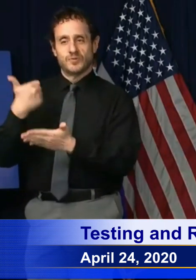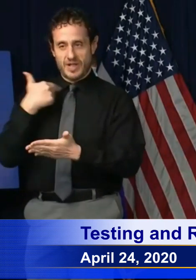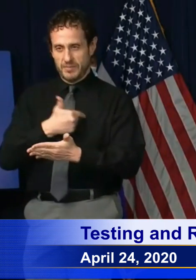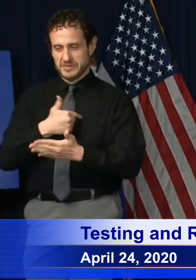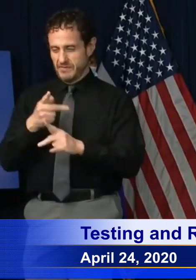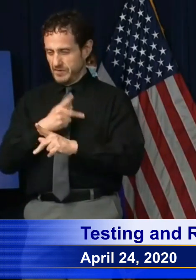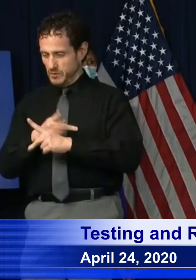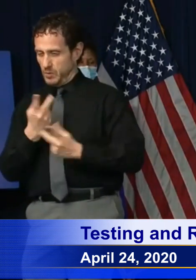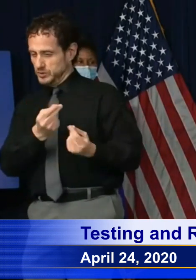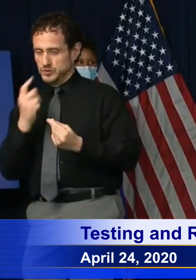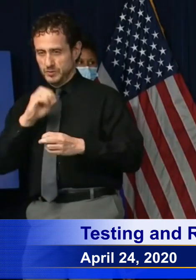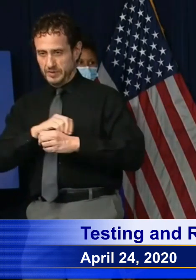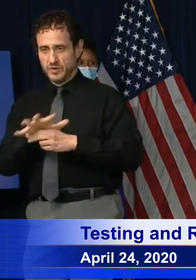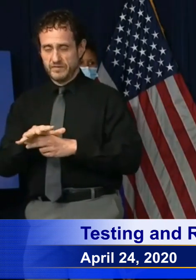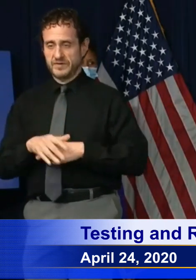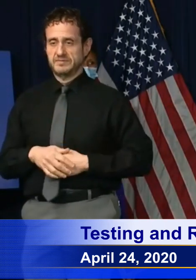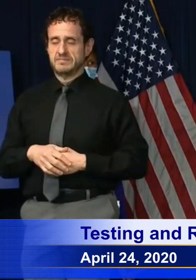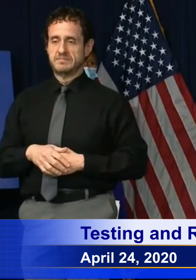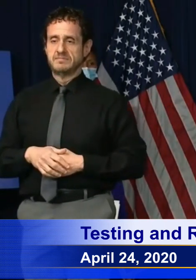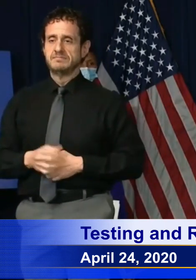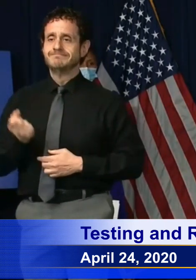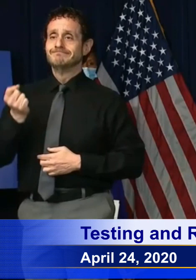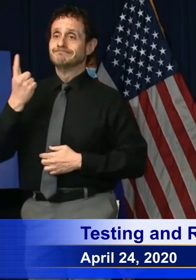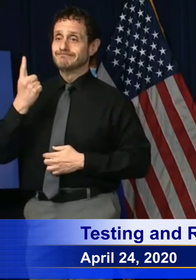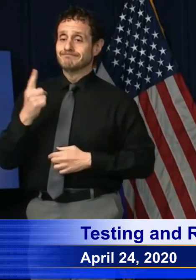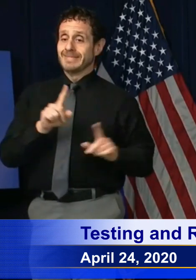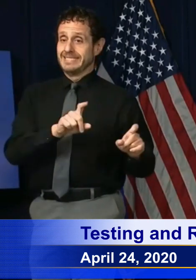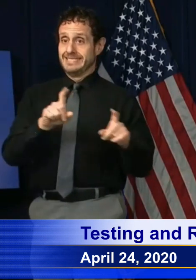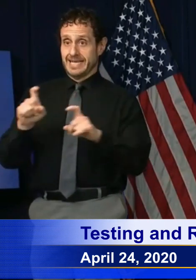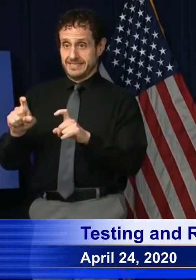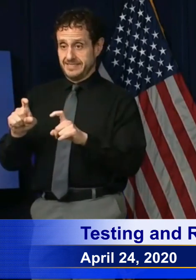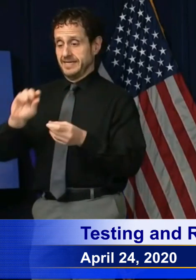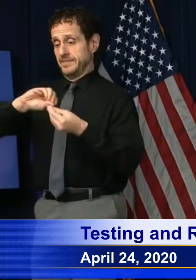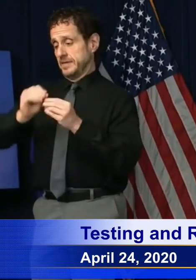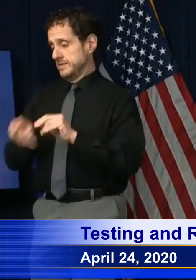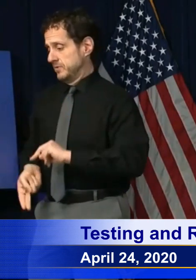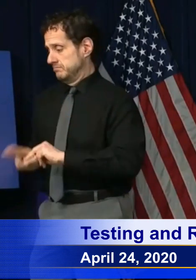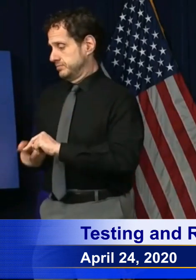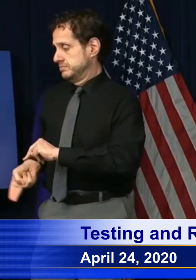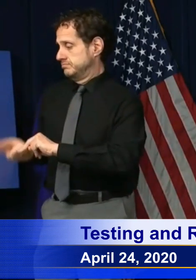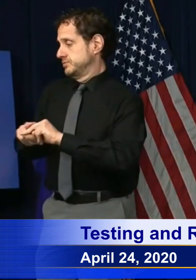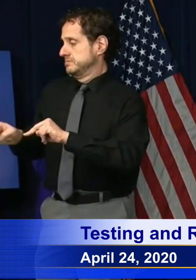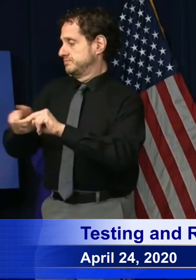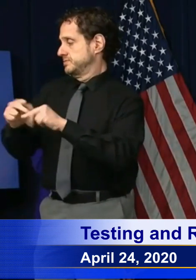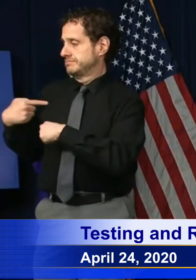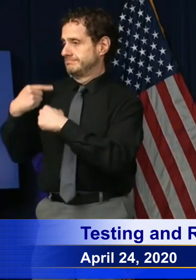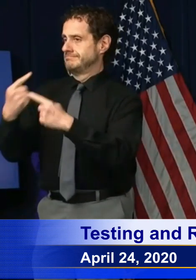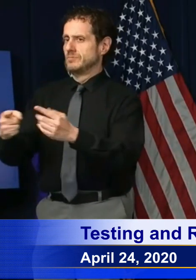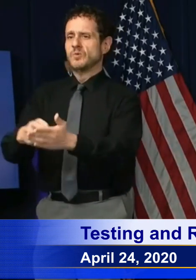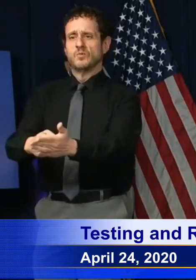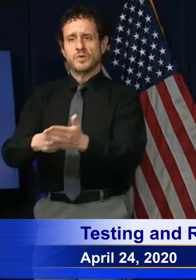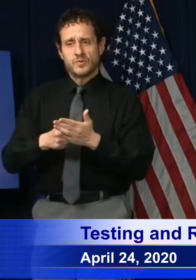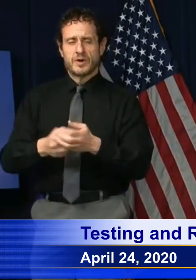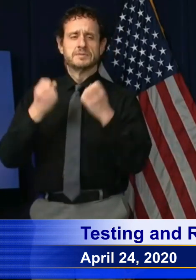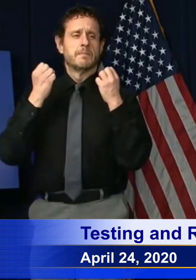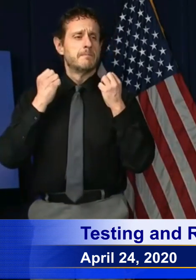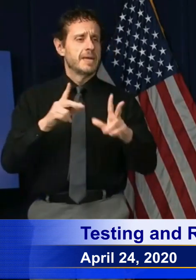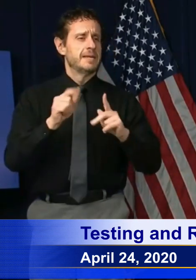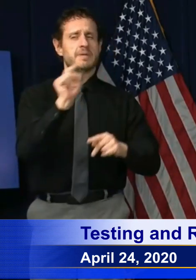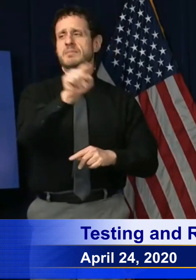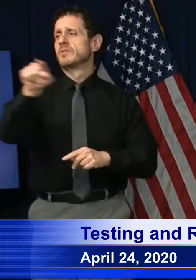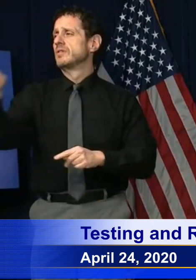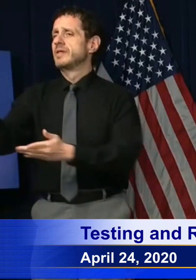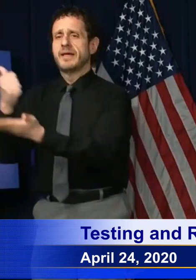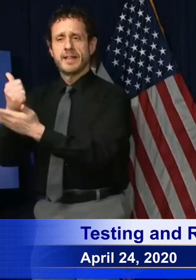at this marker. Getting to this level of testing has been a multifaceted effort, requiring us to